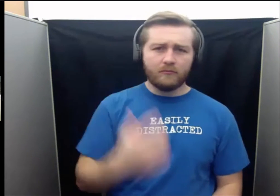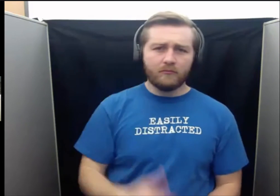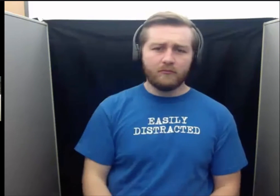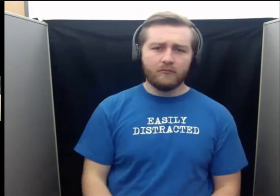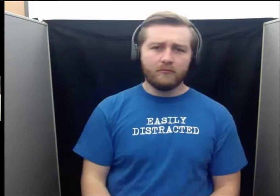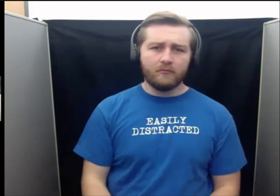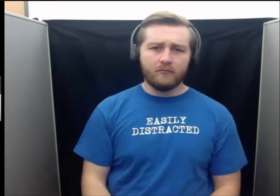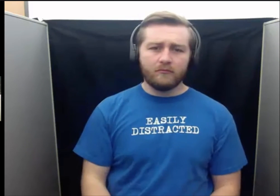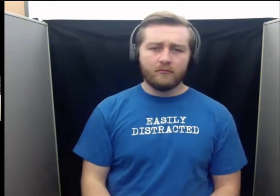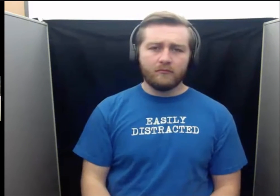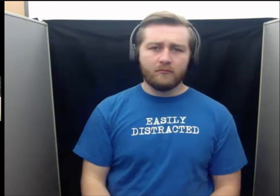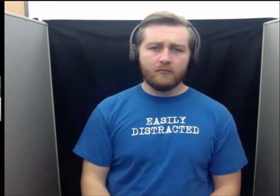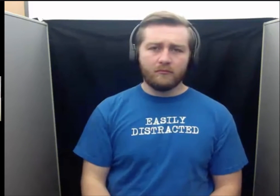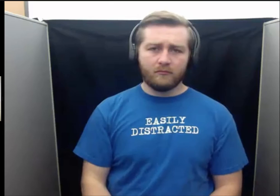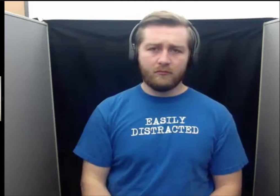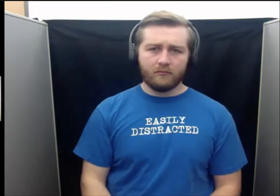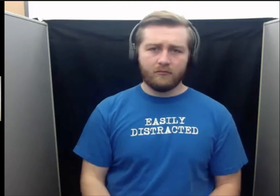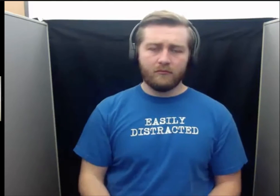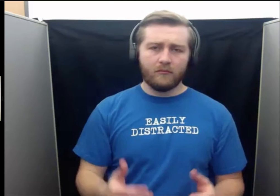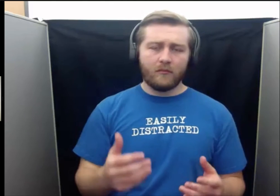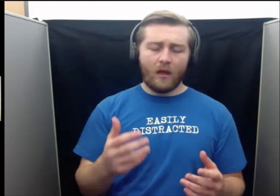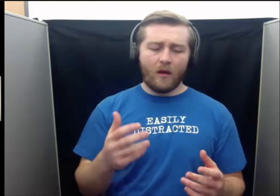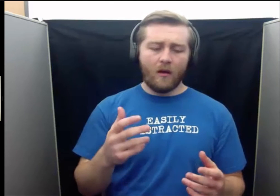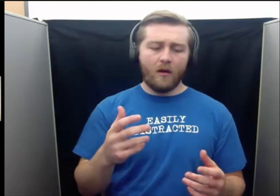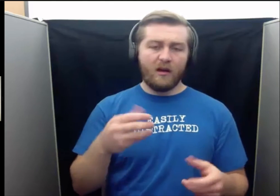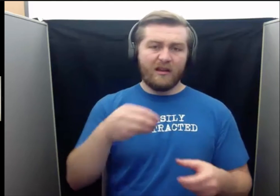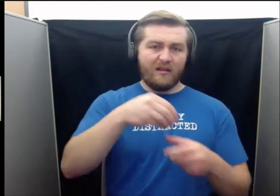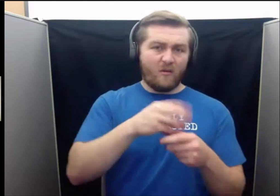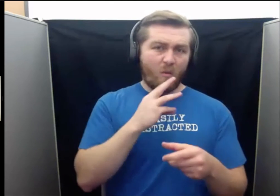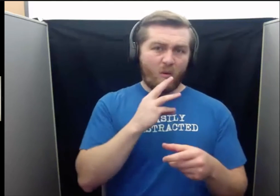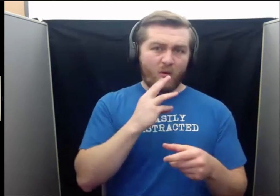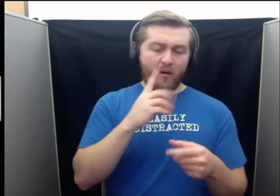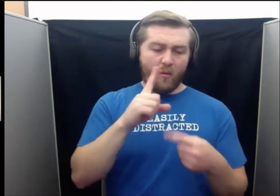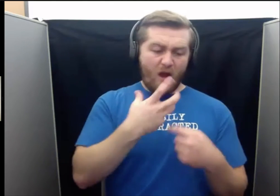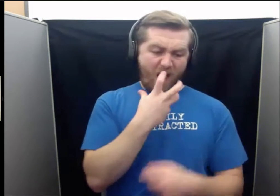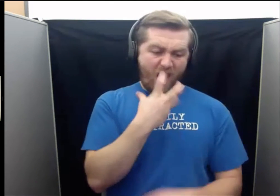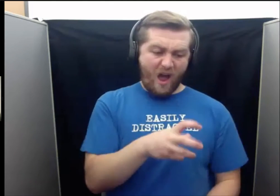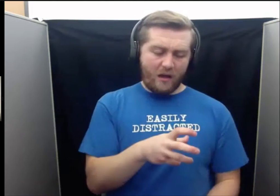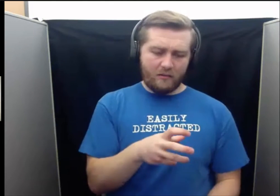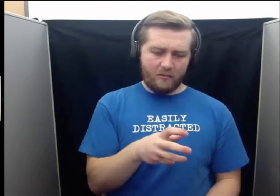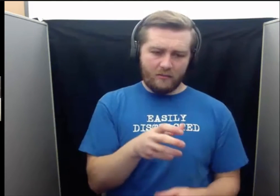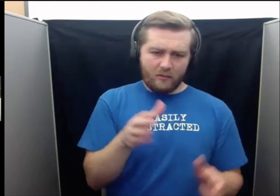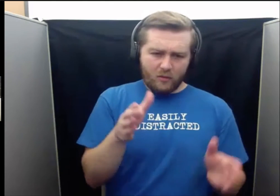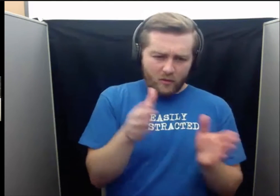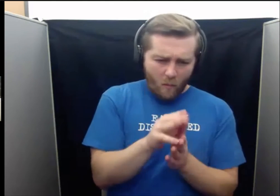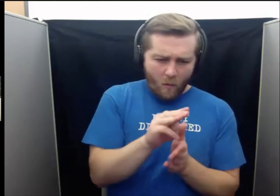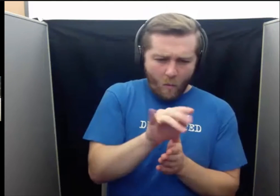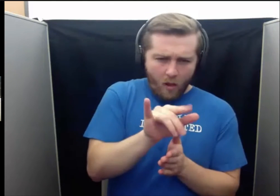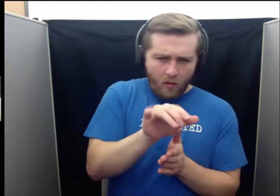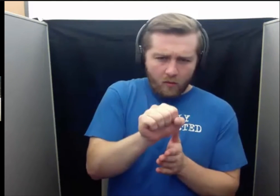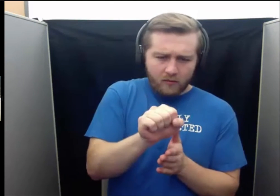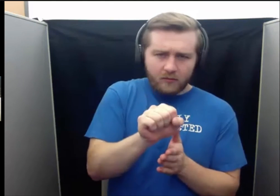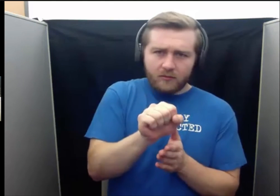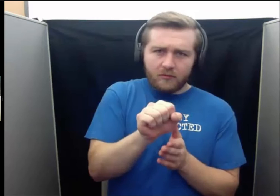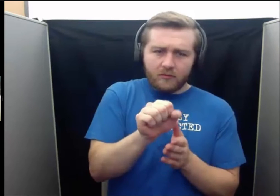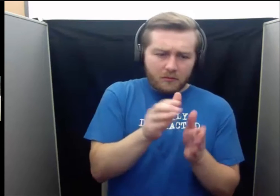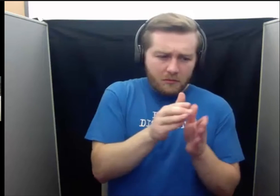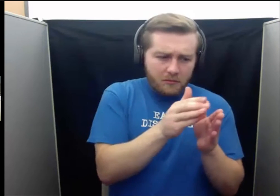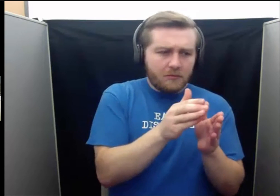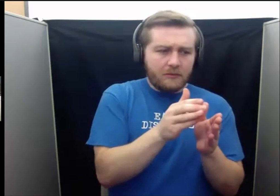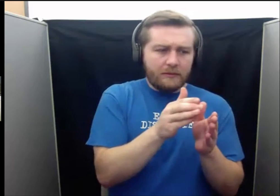What's happening to those water molecules in hot water versus cold water? It has to do with speed. What? Faster. They move